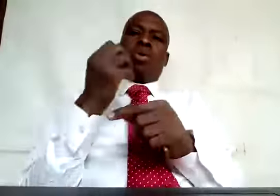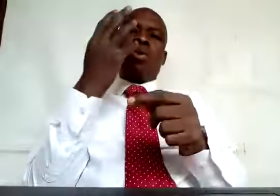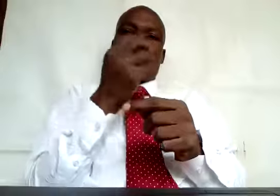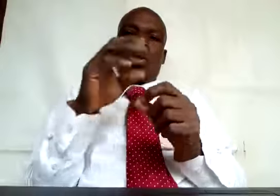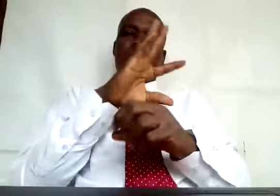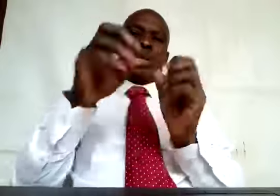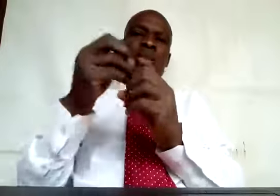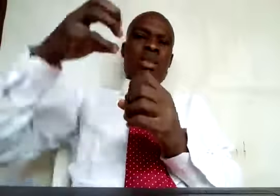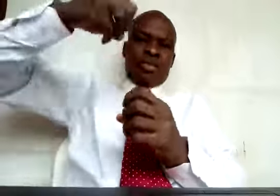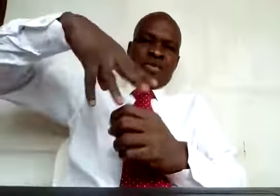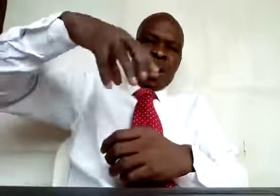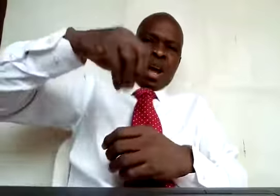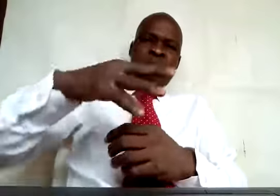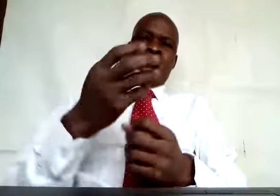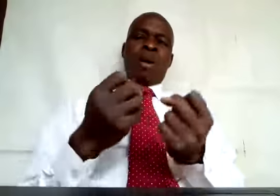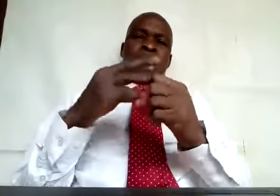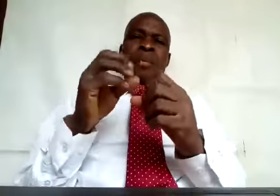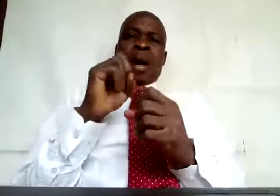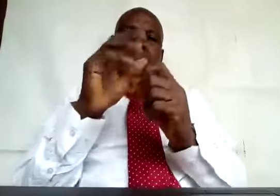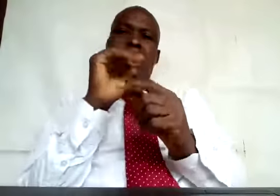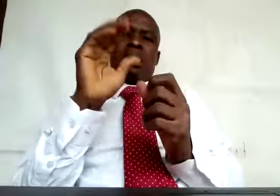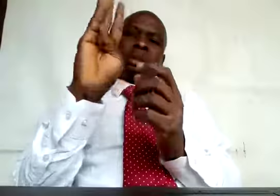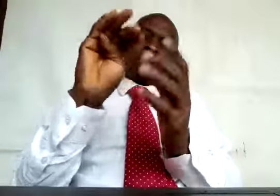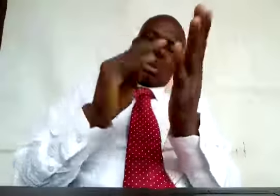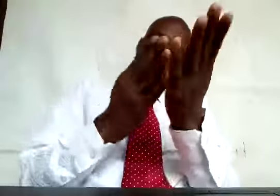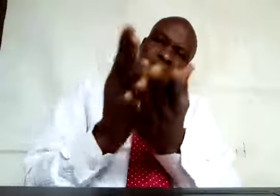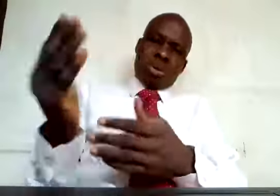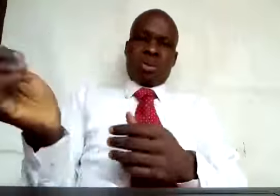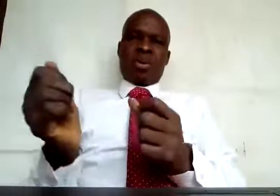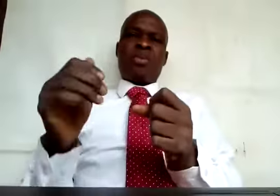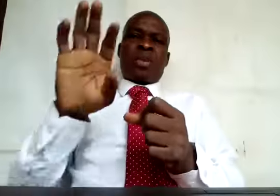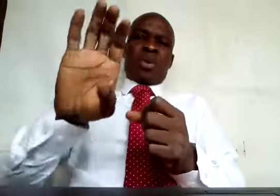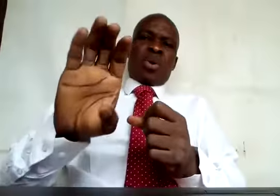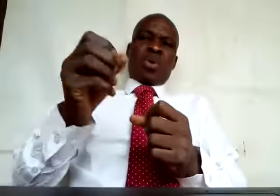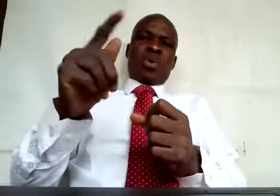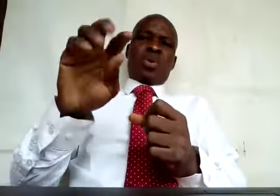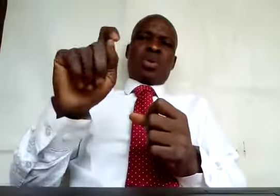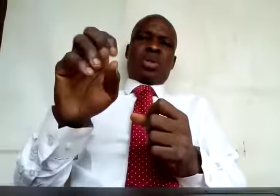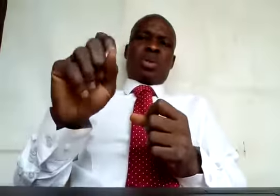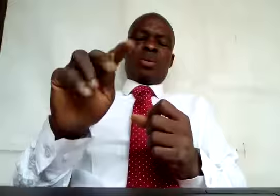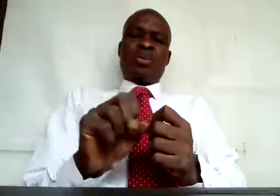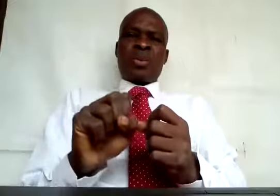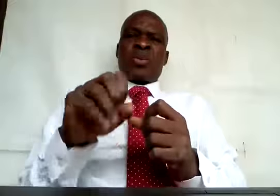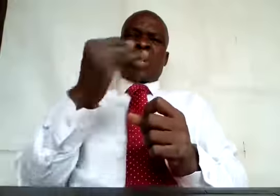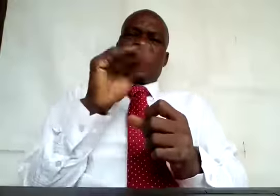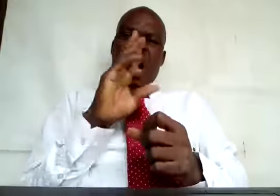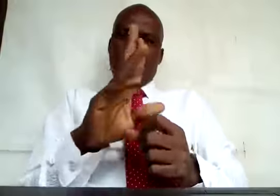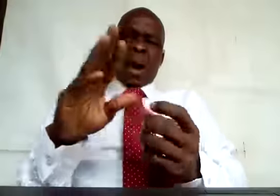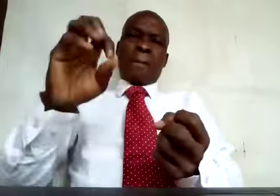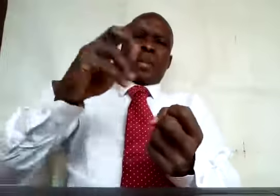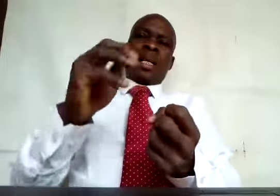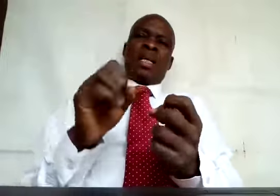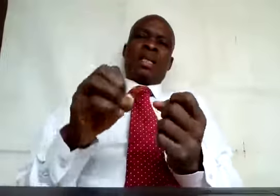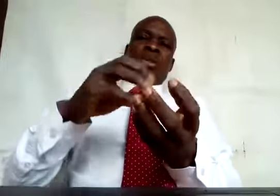on or by something. Conductor. They are metallic substances that allow